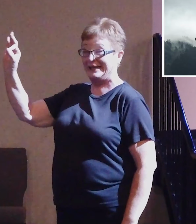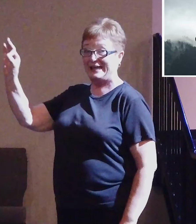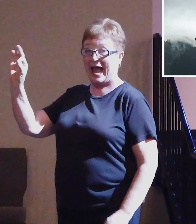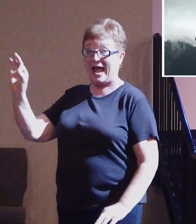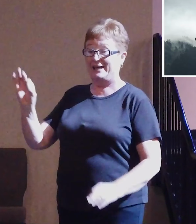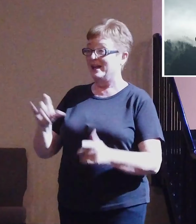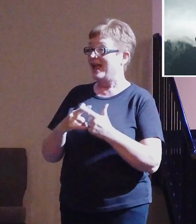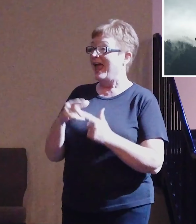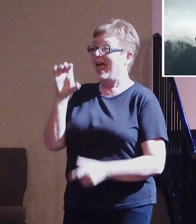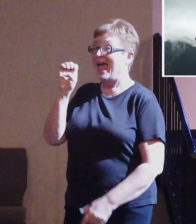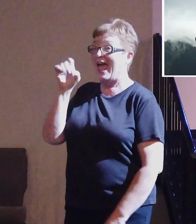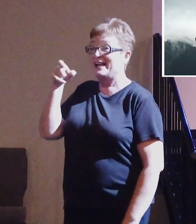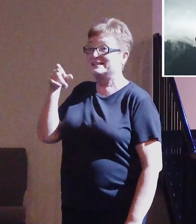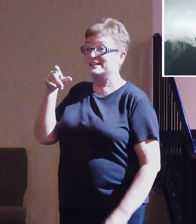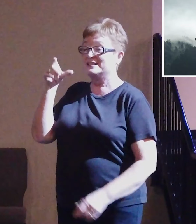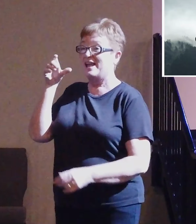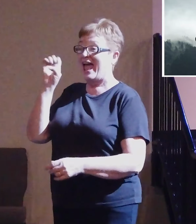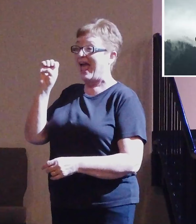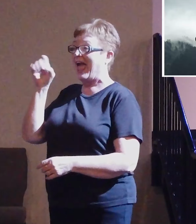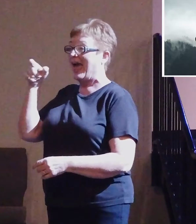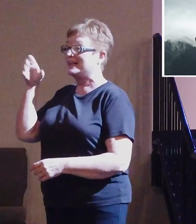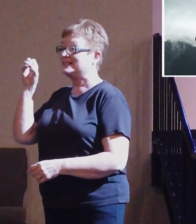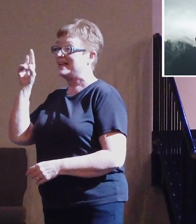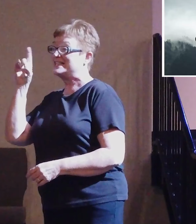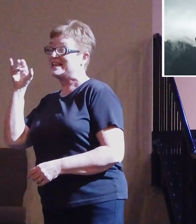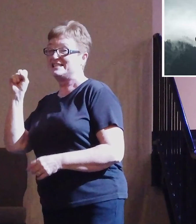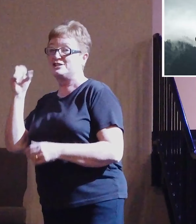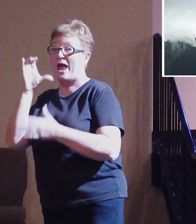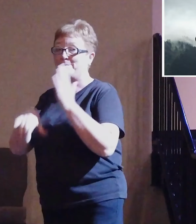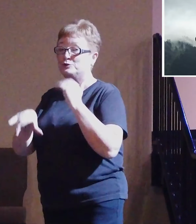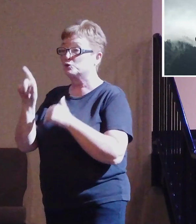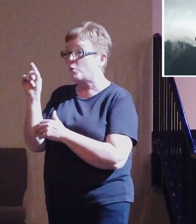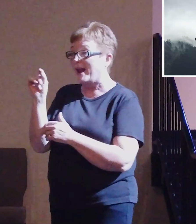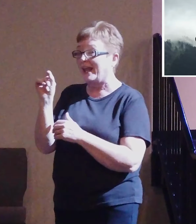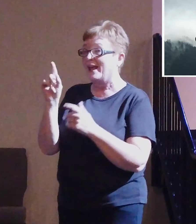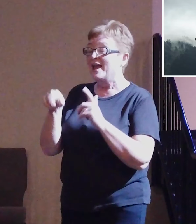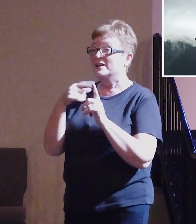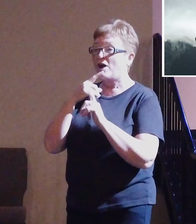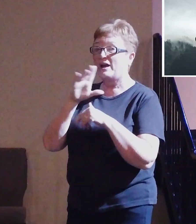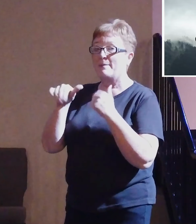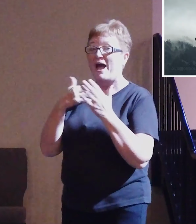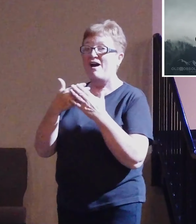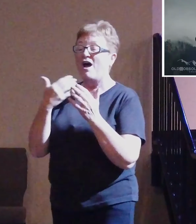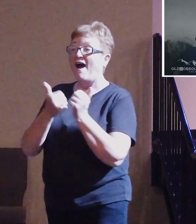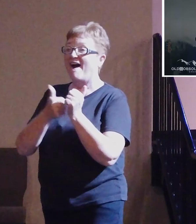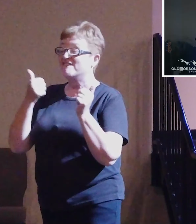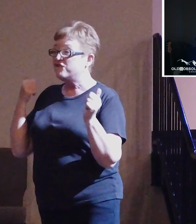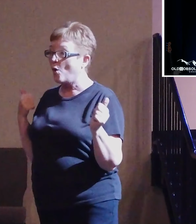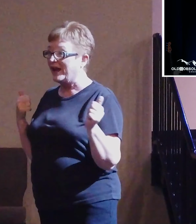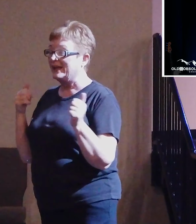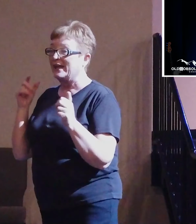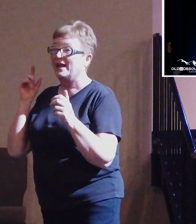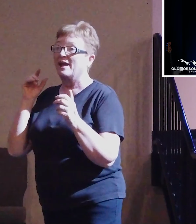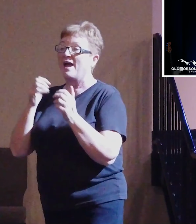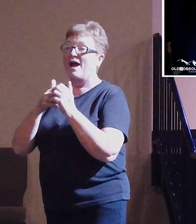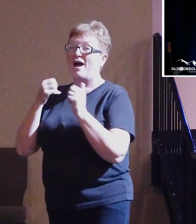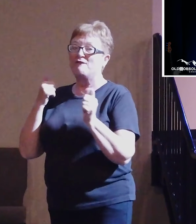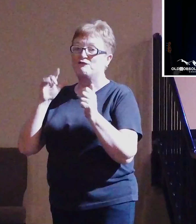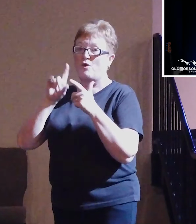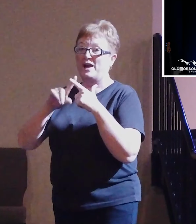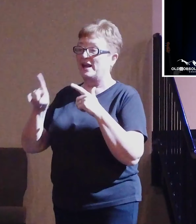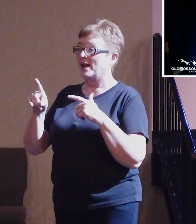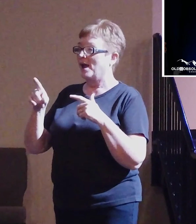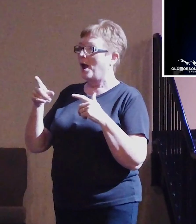chapter 20. And today, the title of the message is Avoiding Perjury. So we're in this commandment that